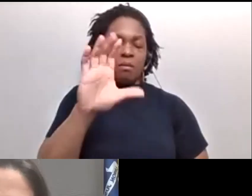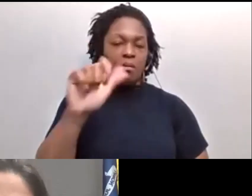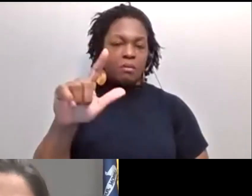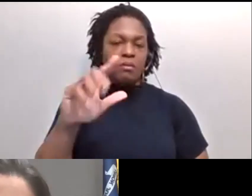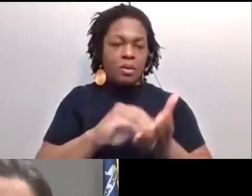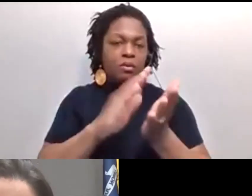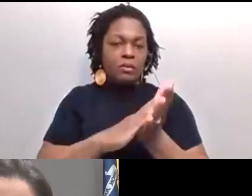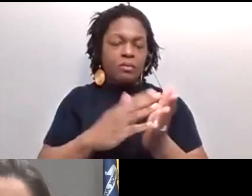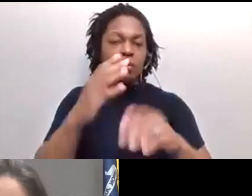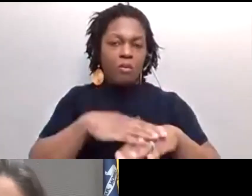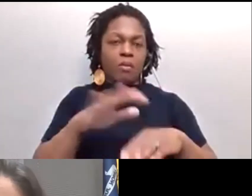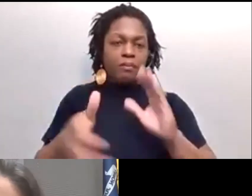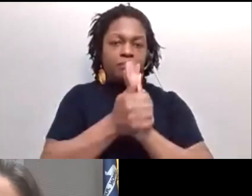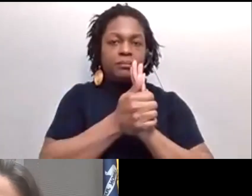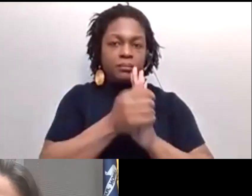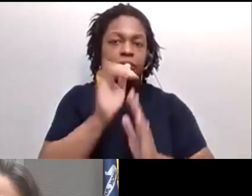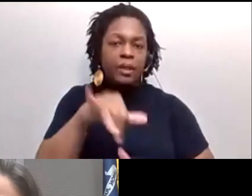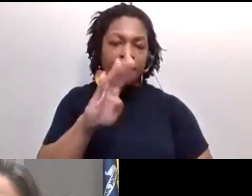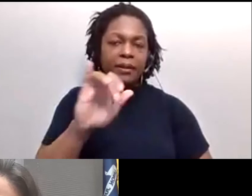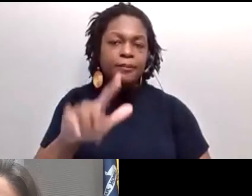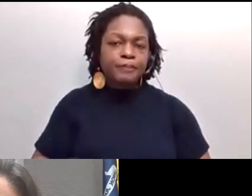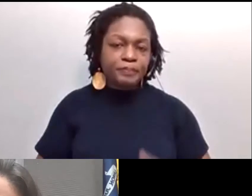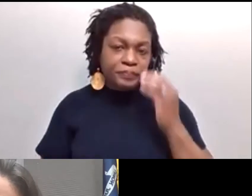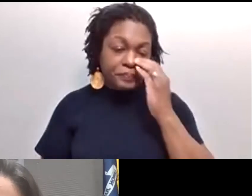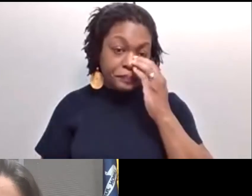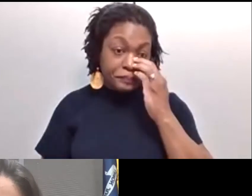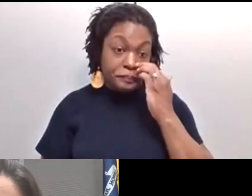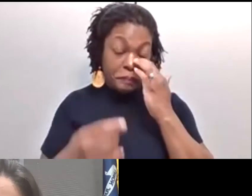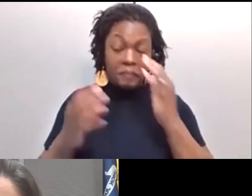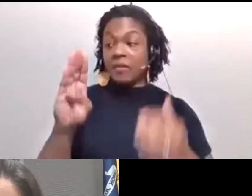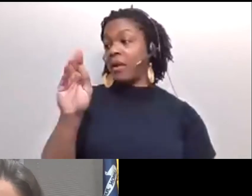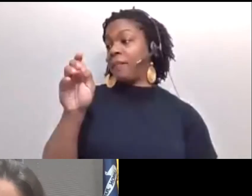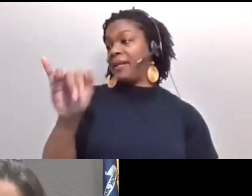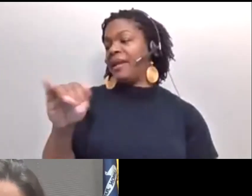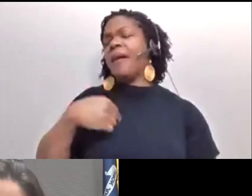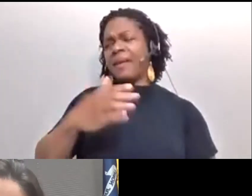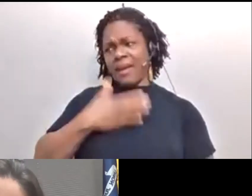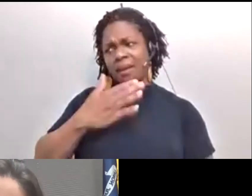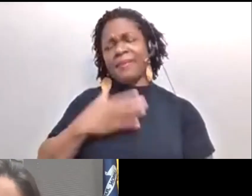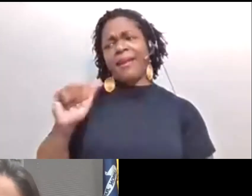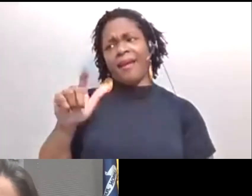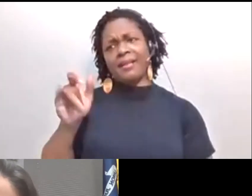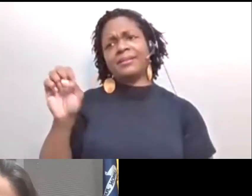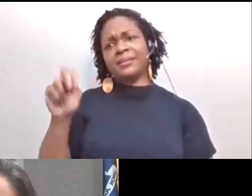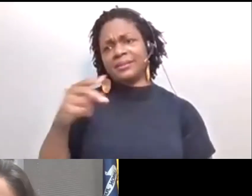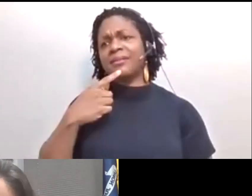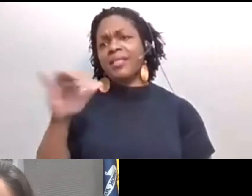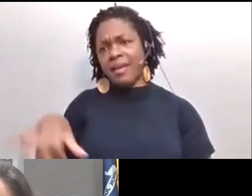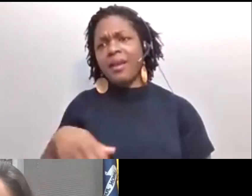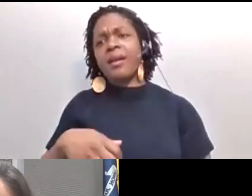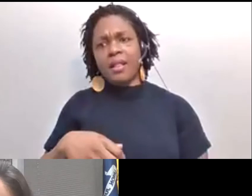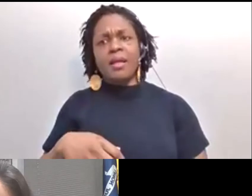Thanks, Allison. Can I add to that? I'm glad Allison brought up that point. I was going to bring that up later. That was